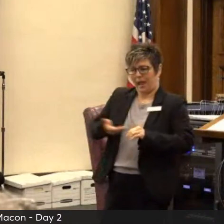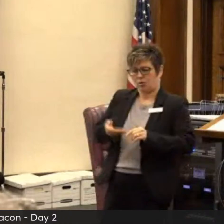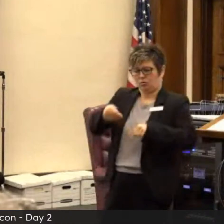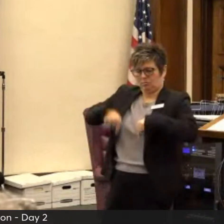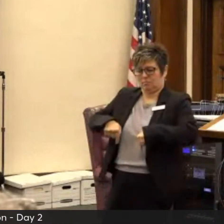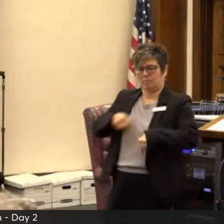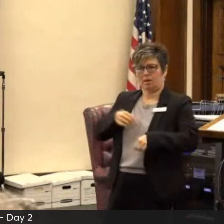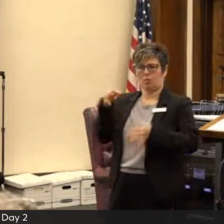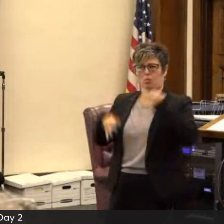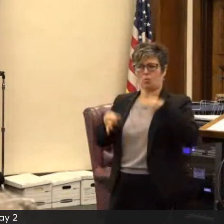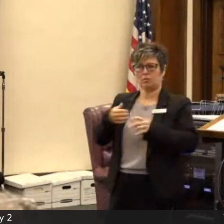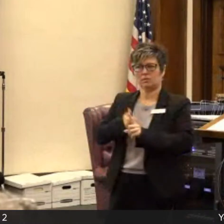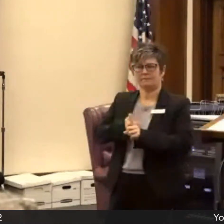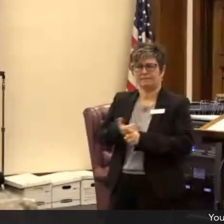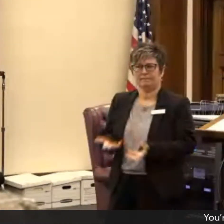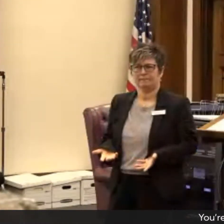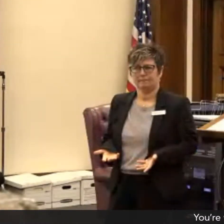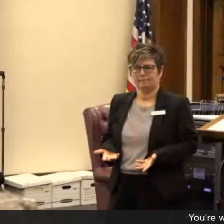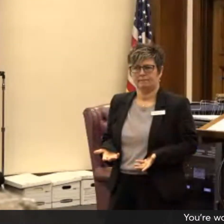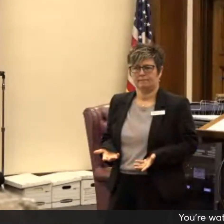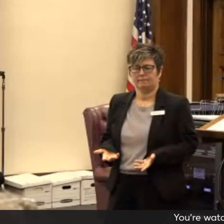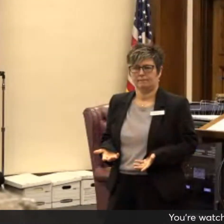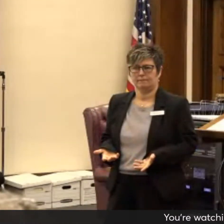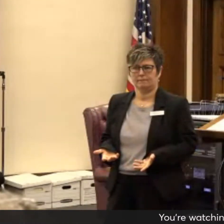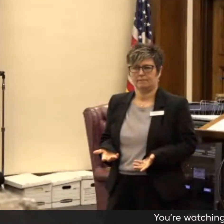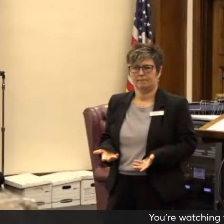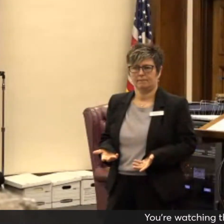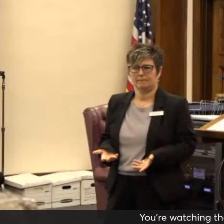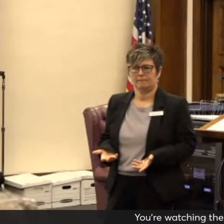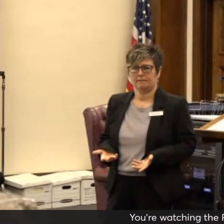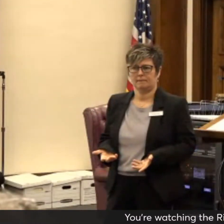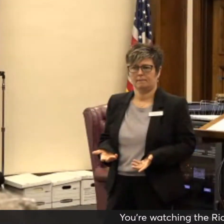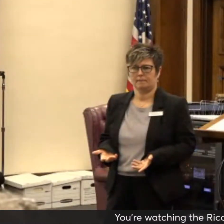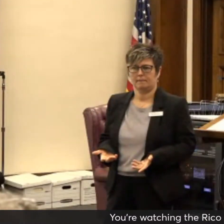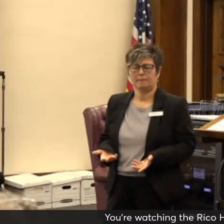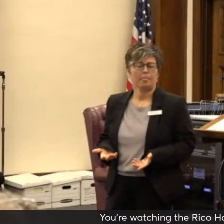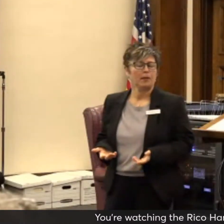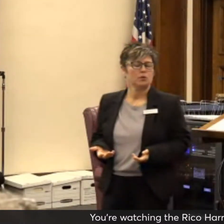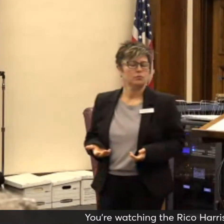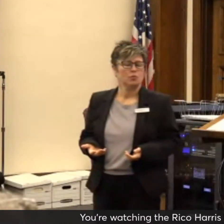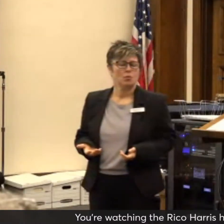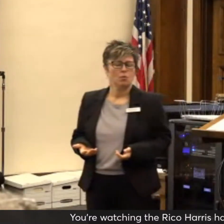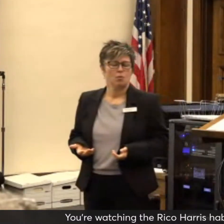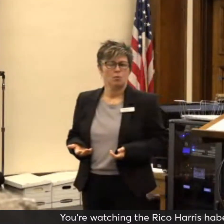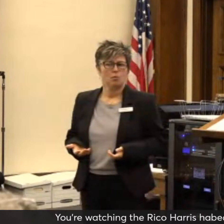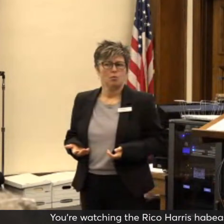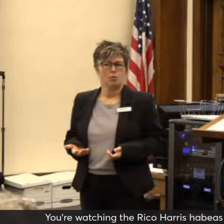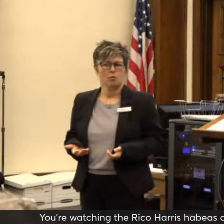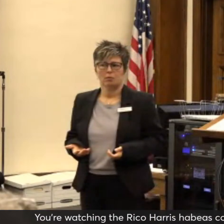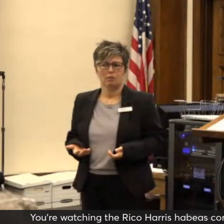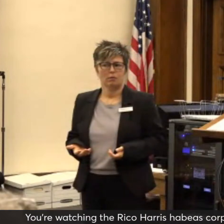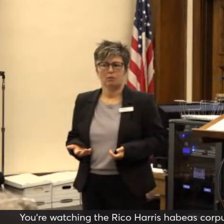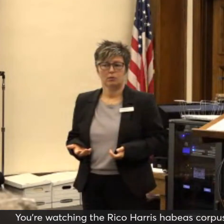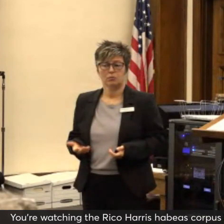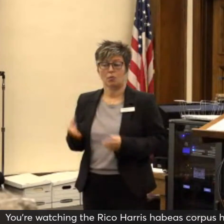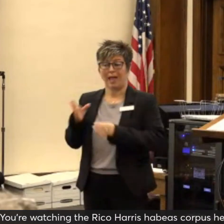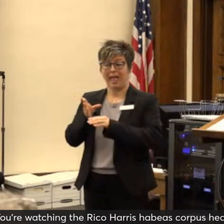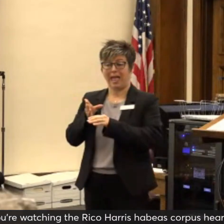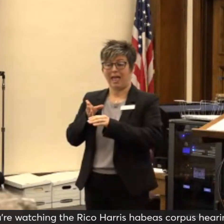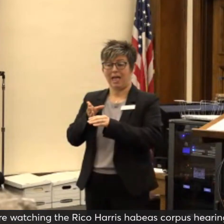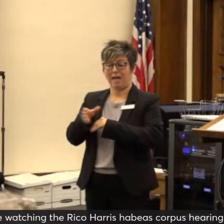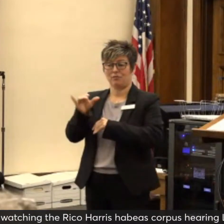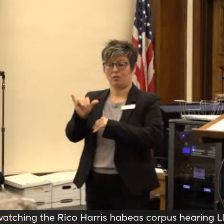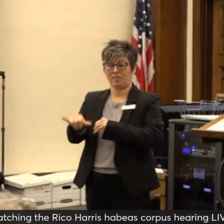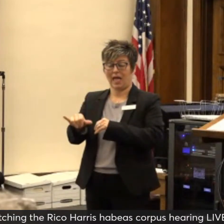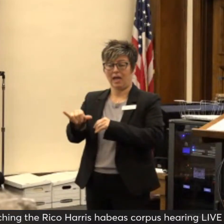And you would not then engage in any kind of privileged communication after that?